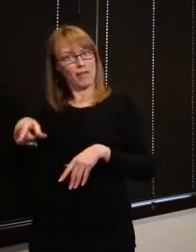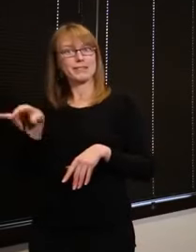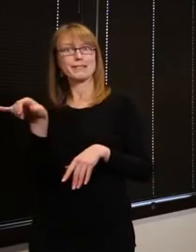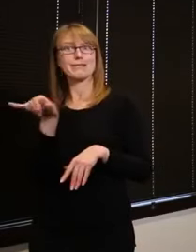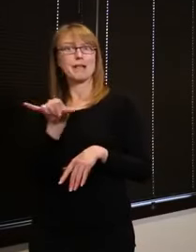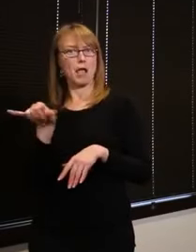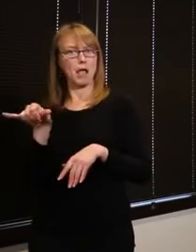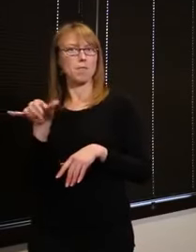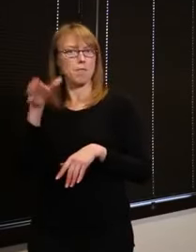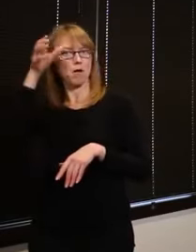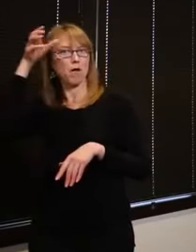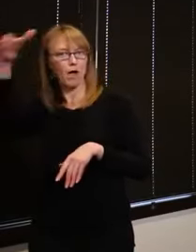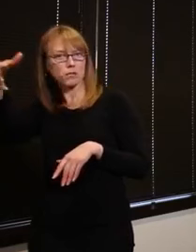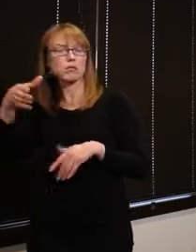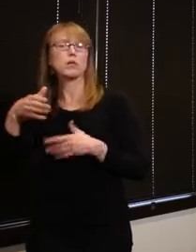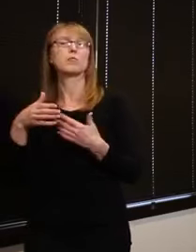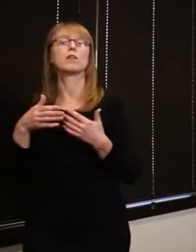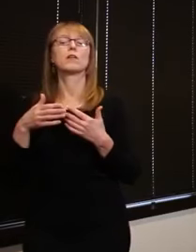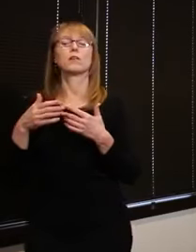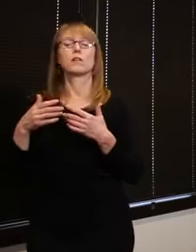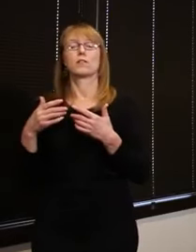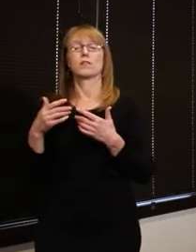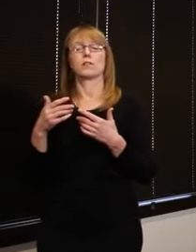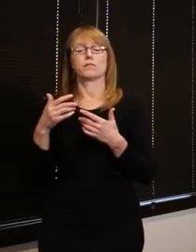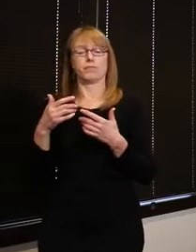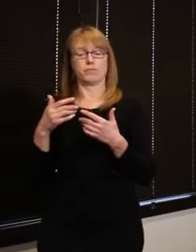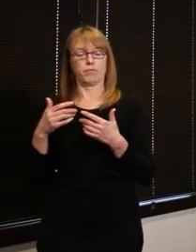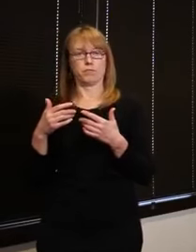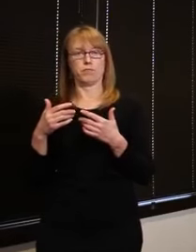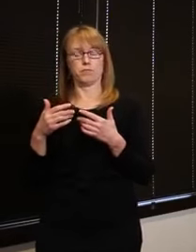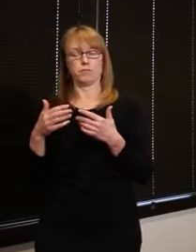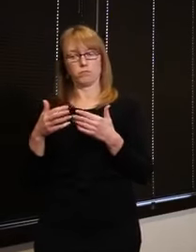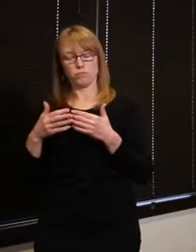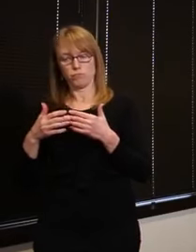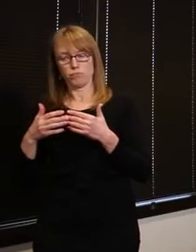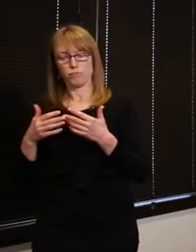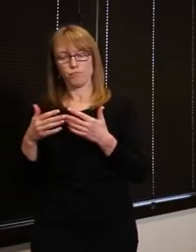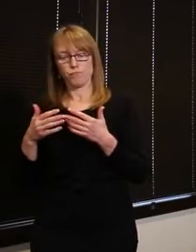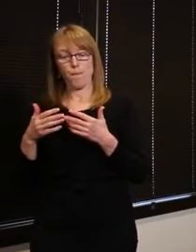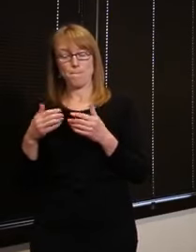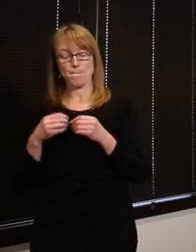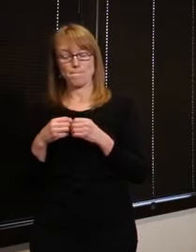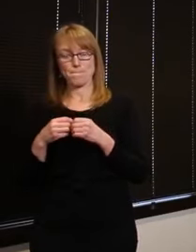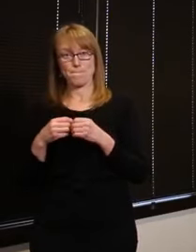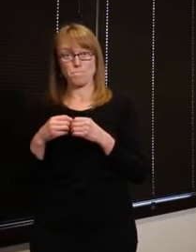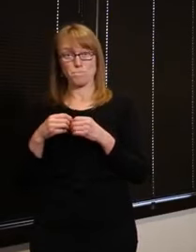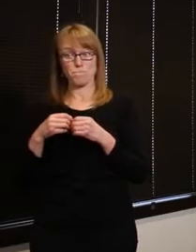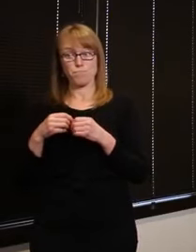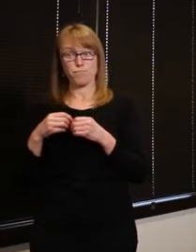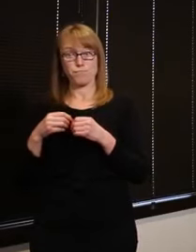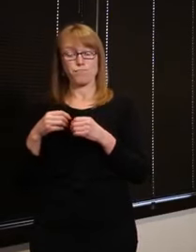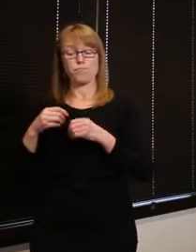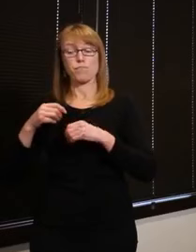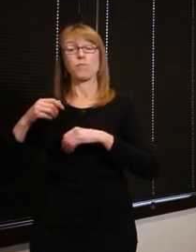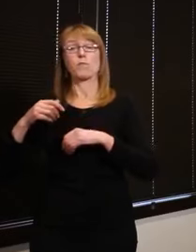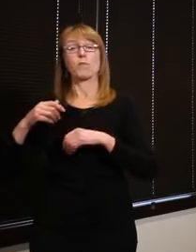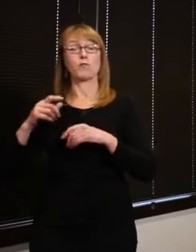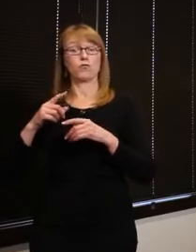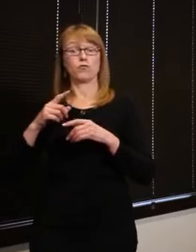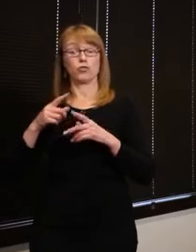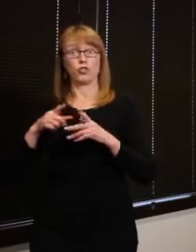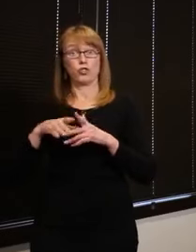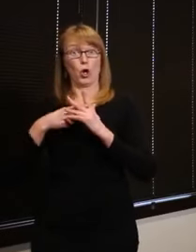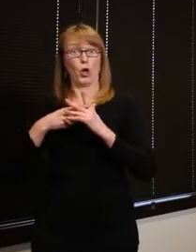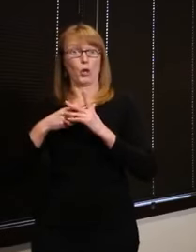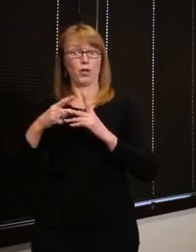the pandemic actually is. So early on in the pandemic, we relied on data from other communities to help